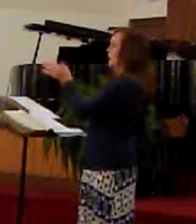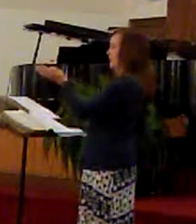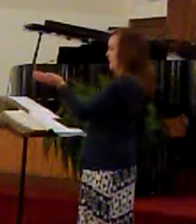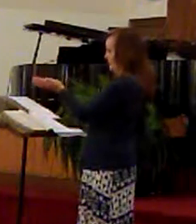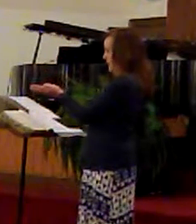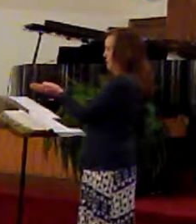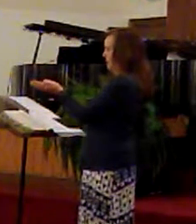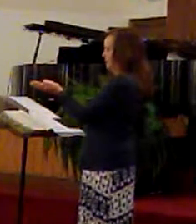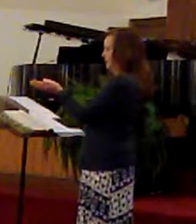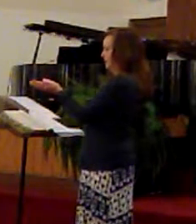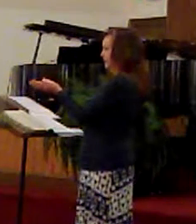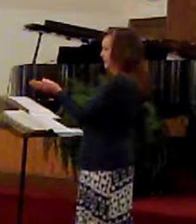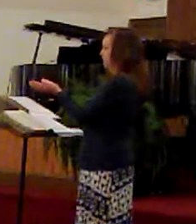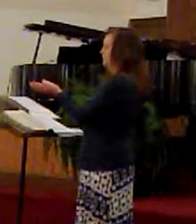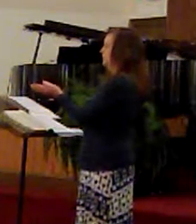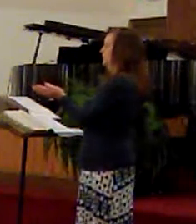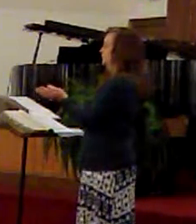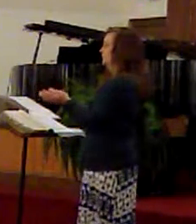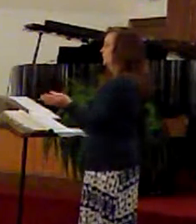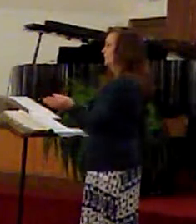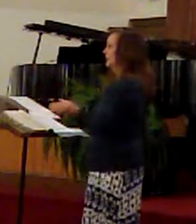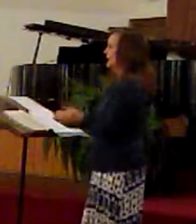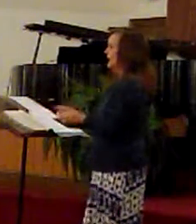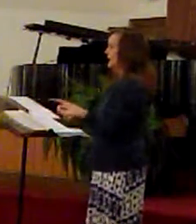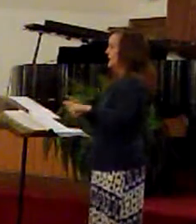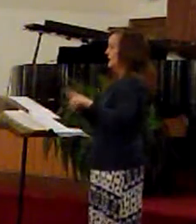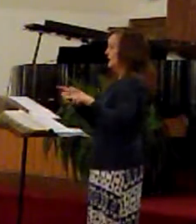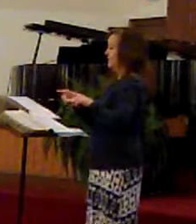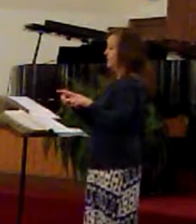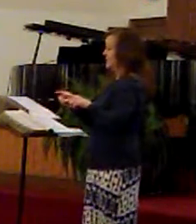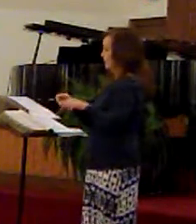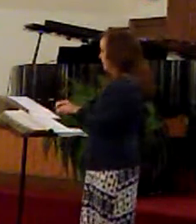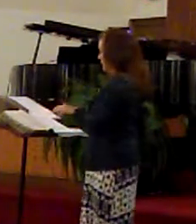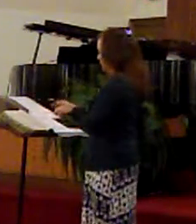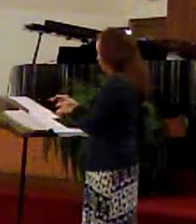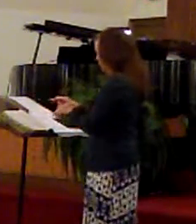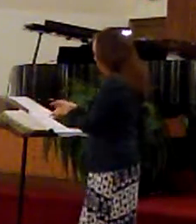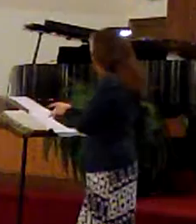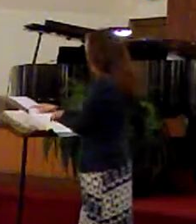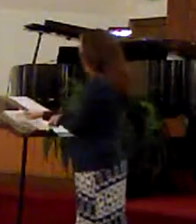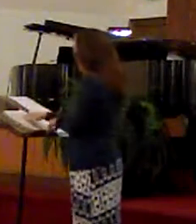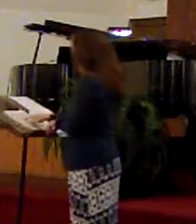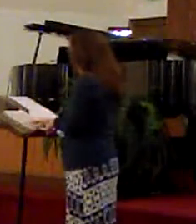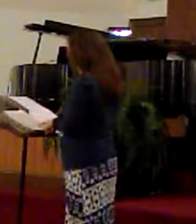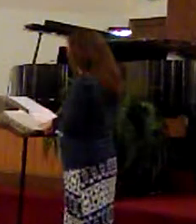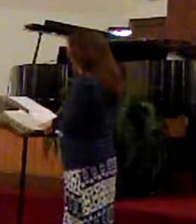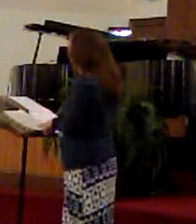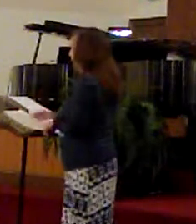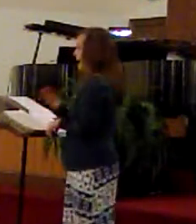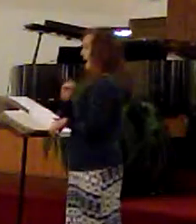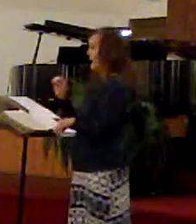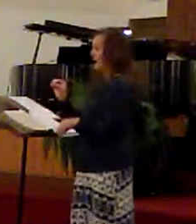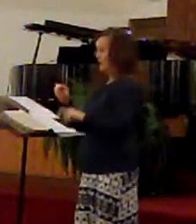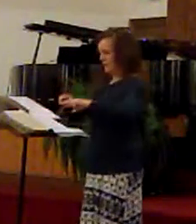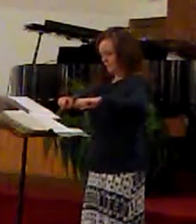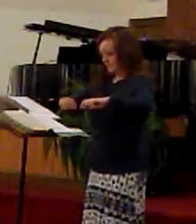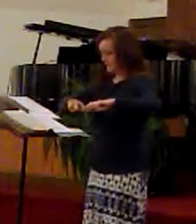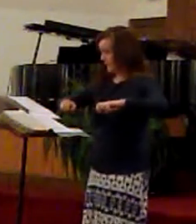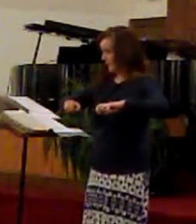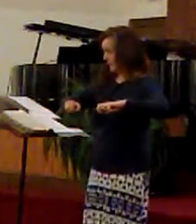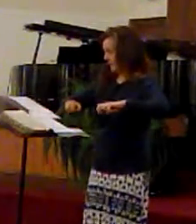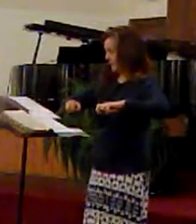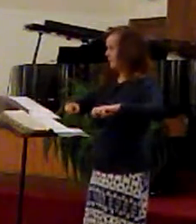week at talking about the difference between reading and studying. Those are two different things. And last week our study was how to